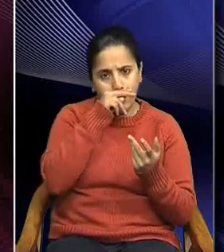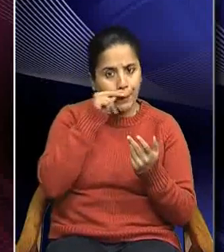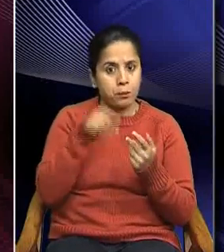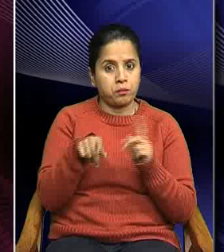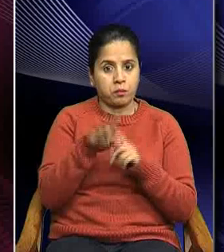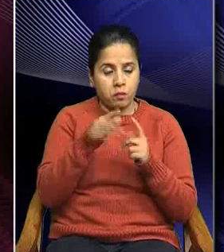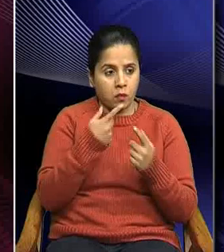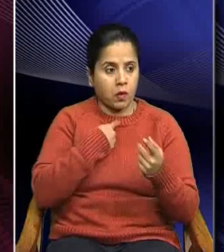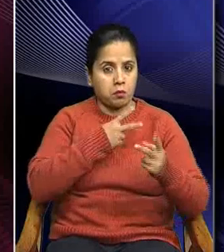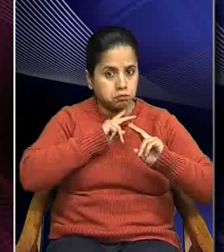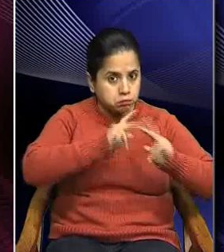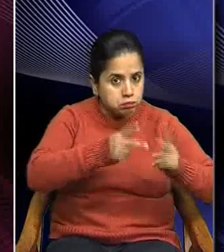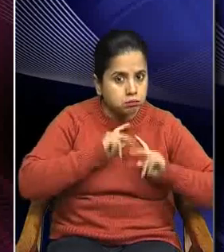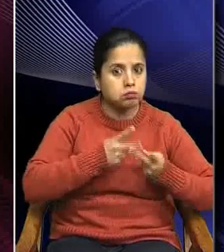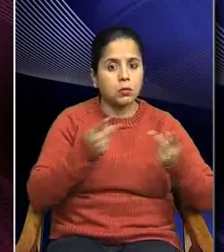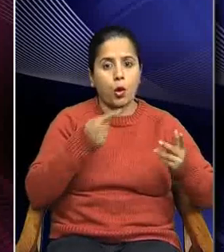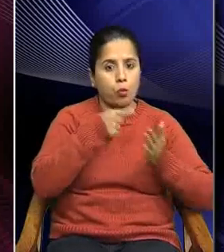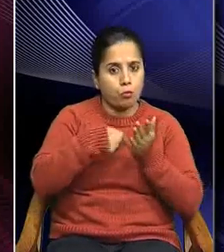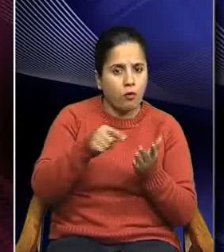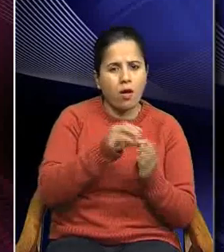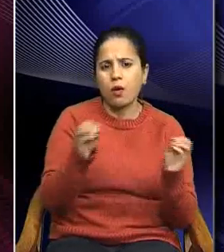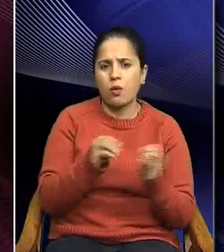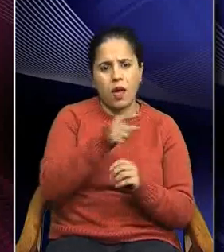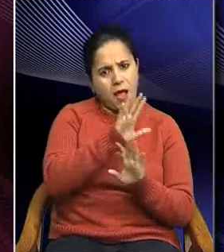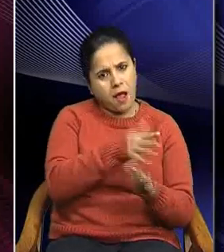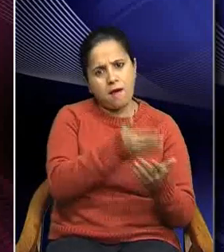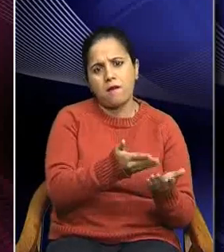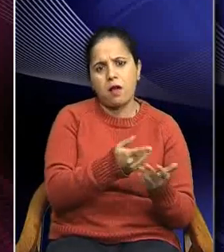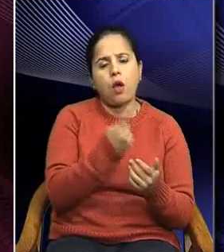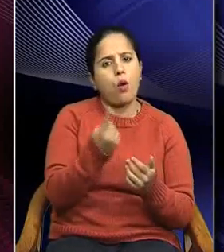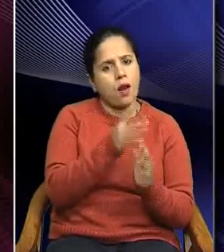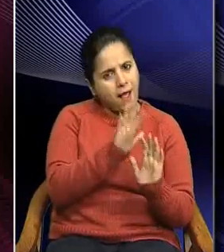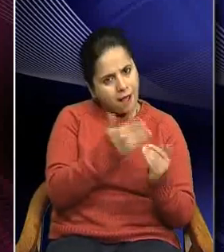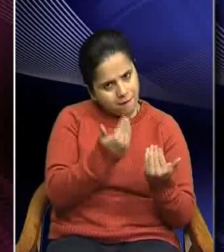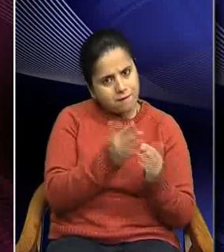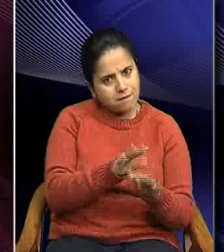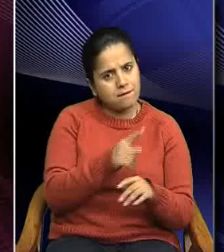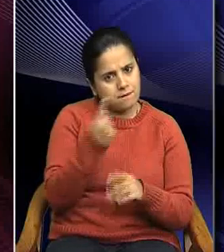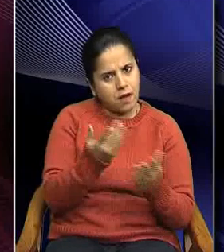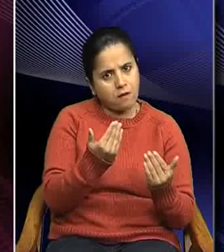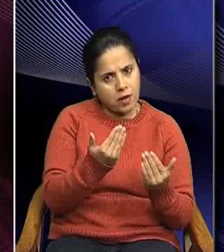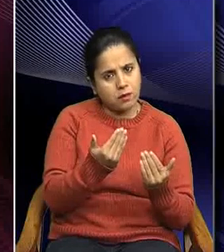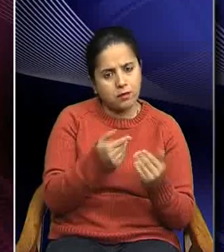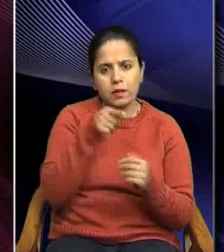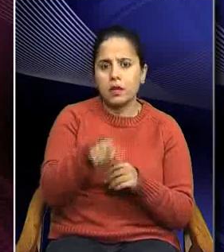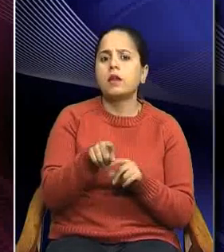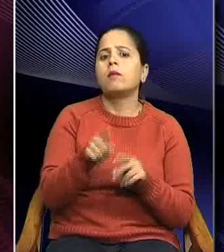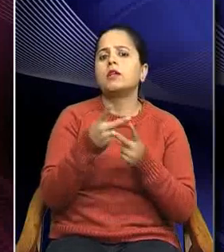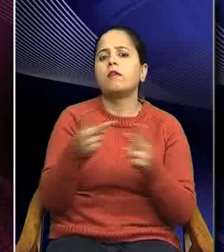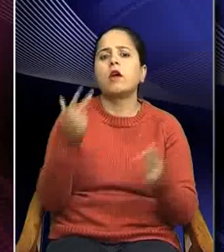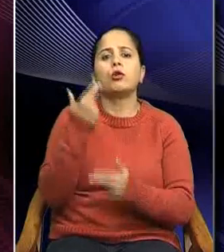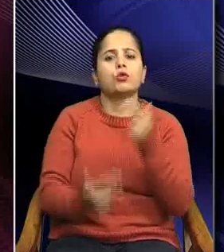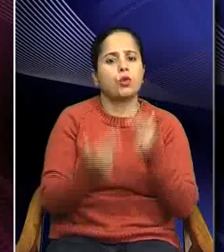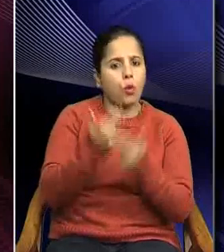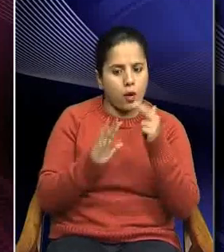counter or approval given to it. They exist, they just coexist. And that is why there are different stories about